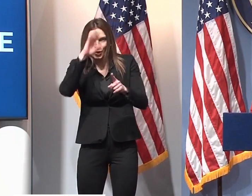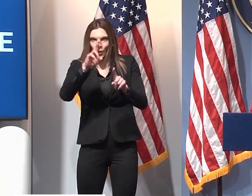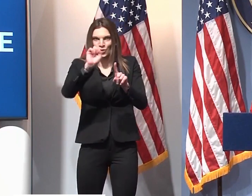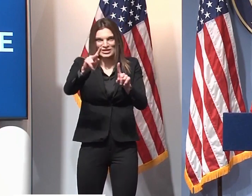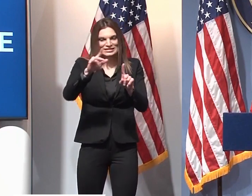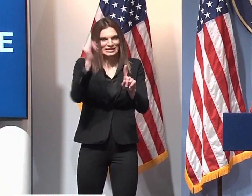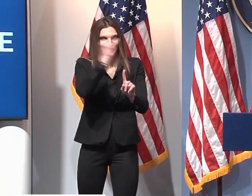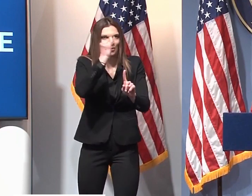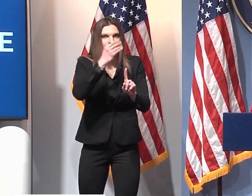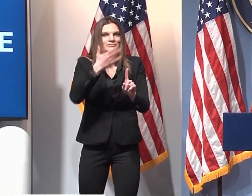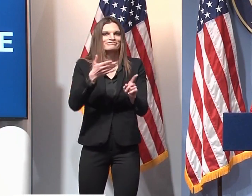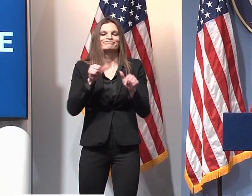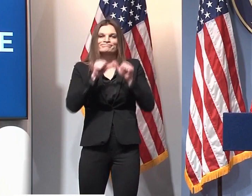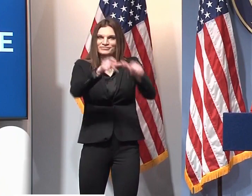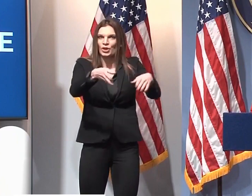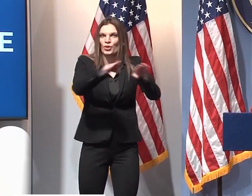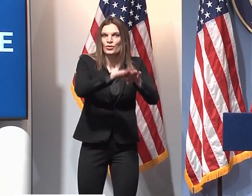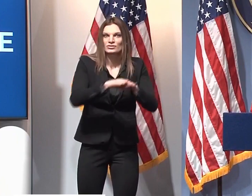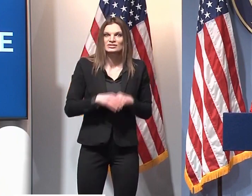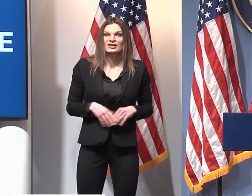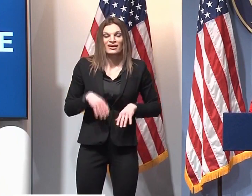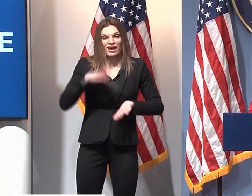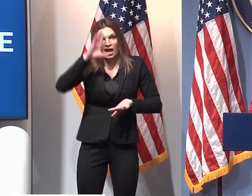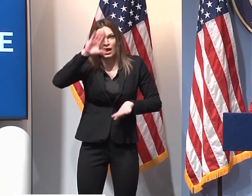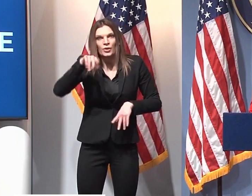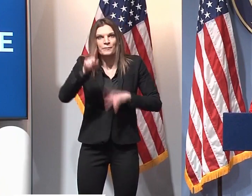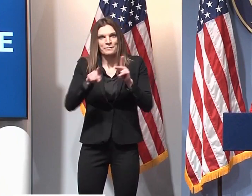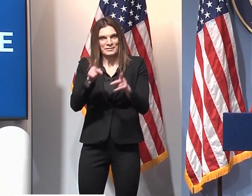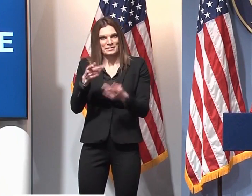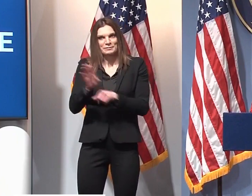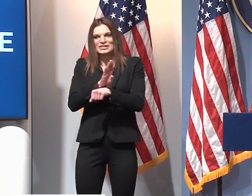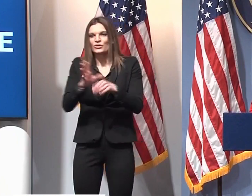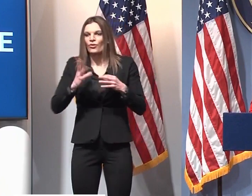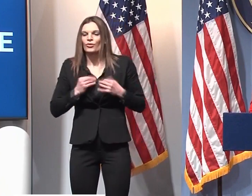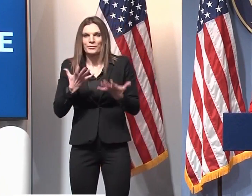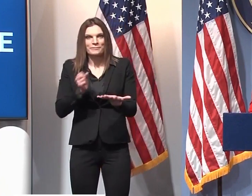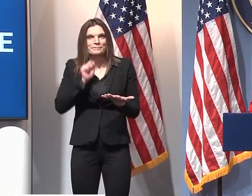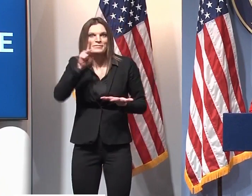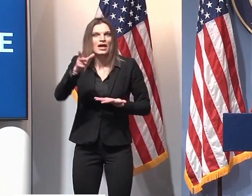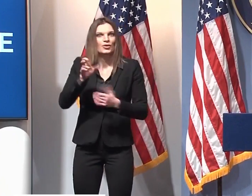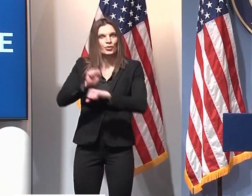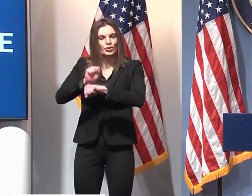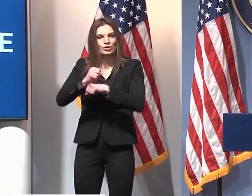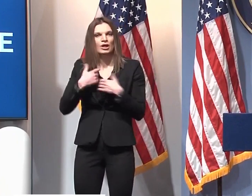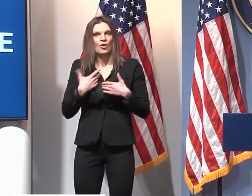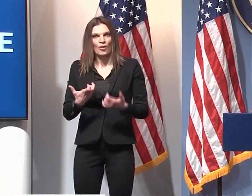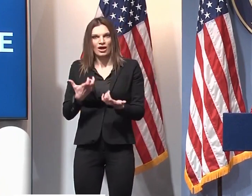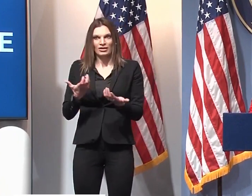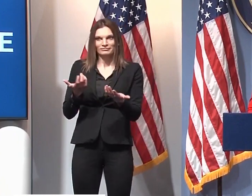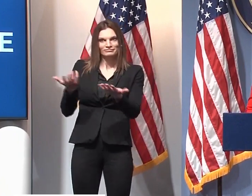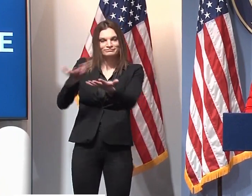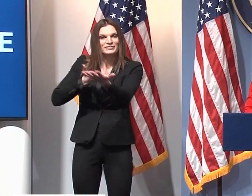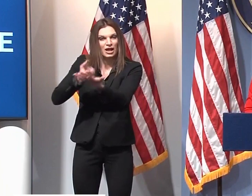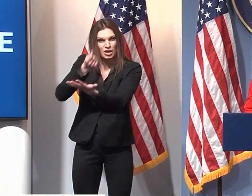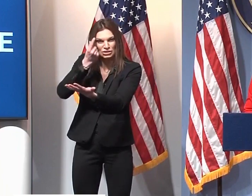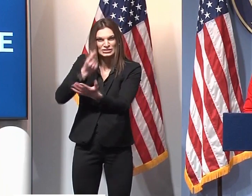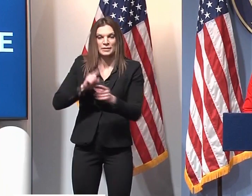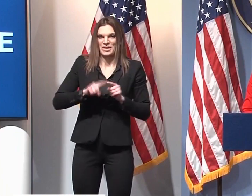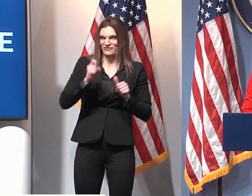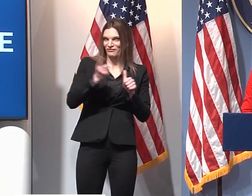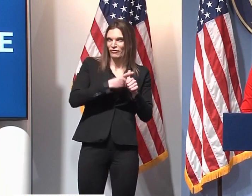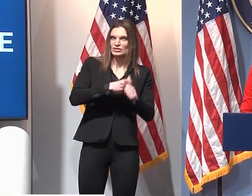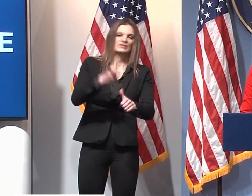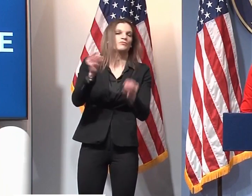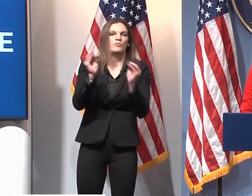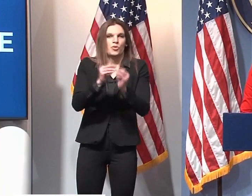People want to increase capacity. They want to re-engage. They want to get more people access to vaccines. Then we need